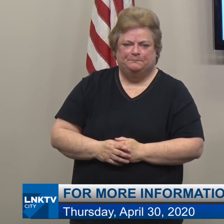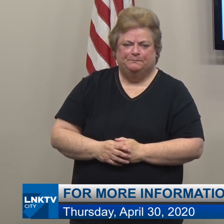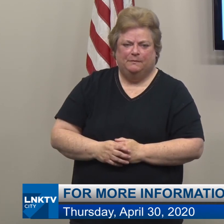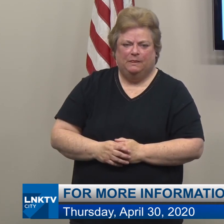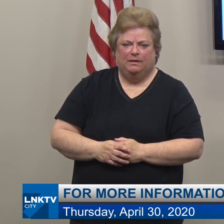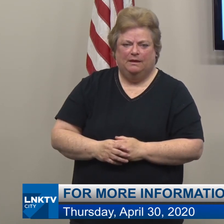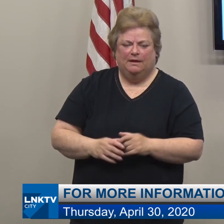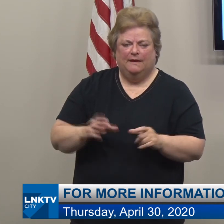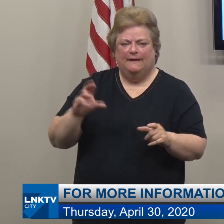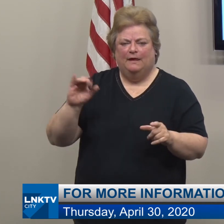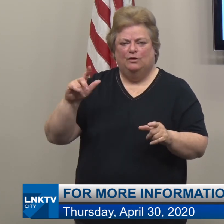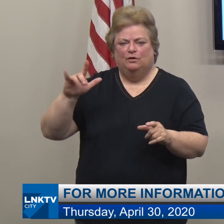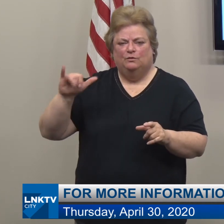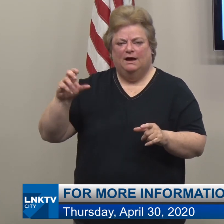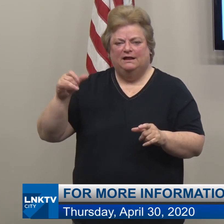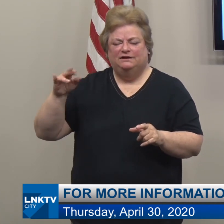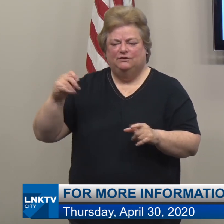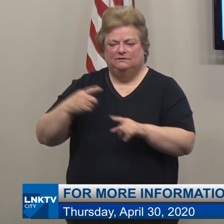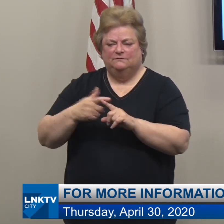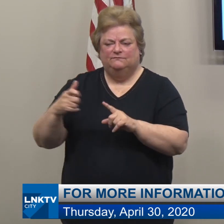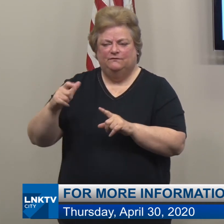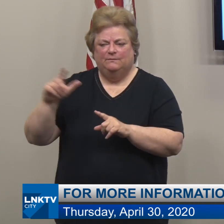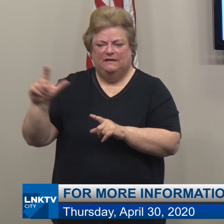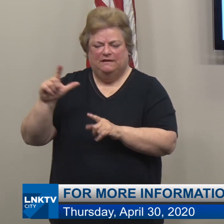Director Lopez, Riley Johnson from the Journal Star.